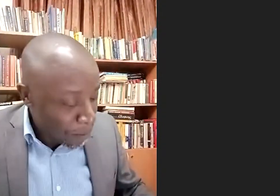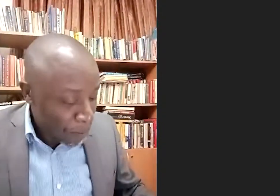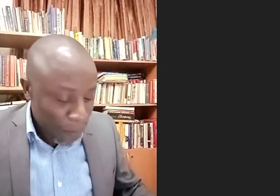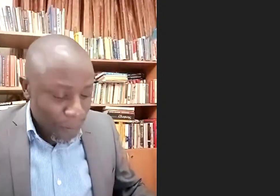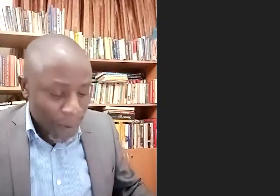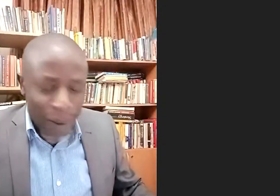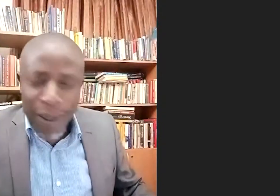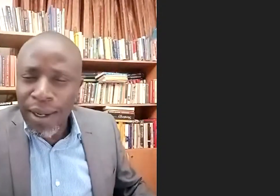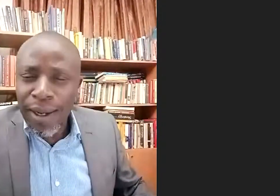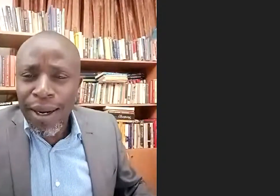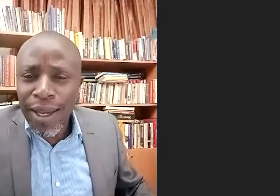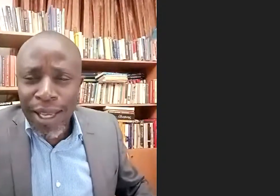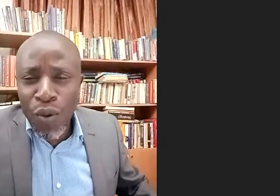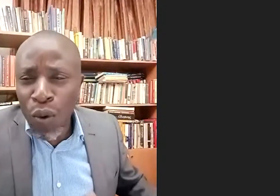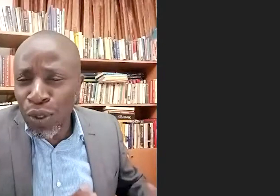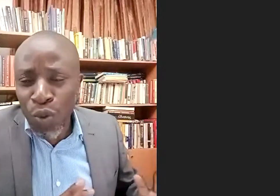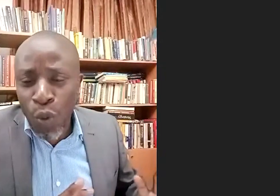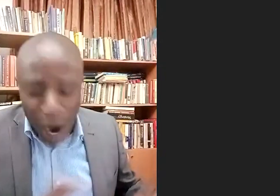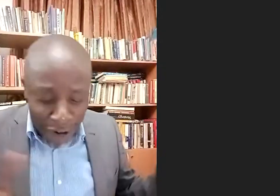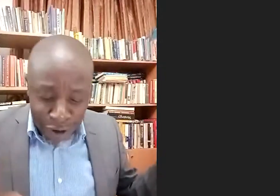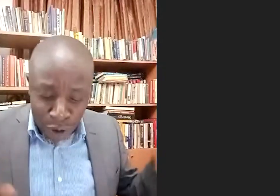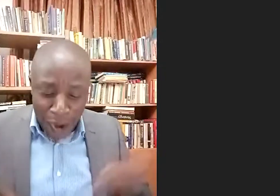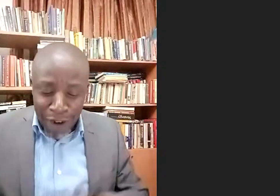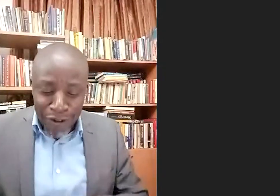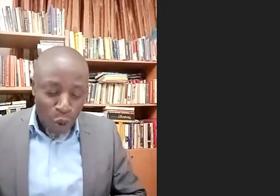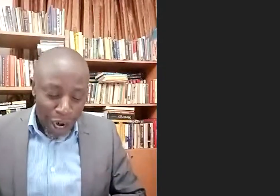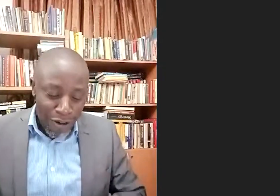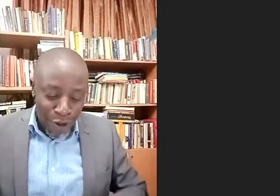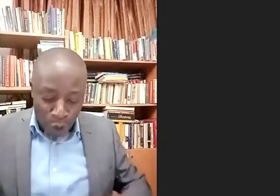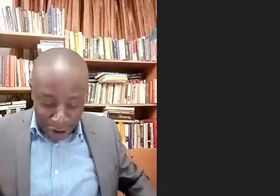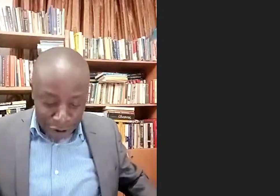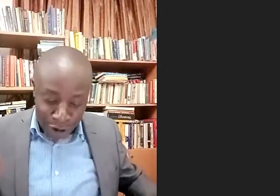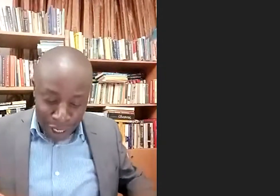guest. He was wonderful.